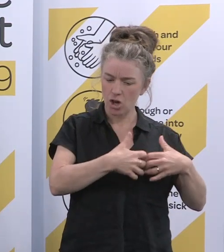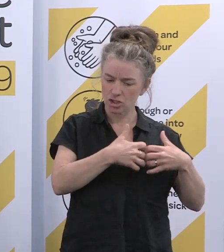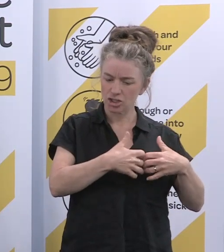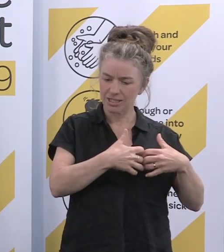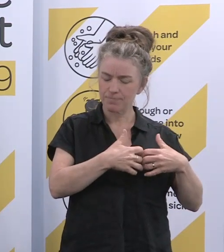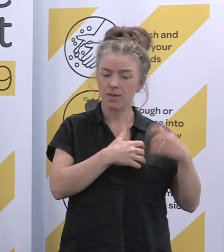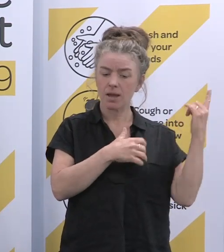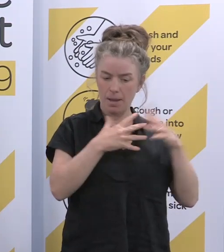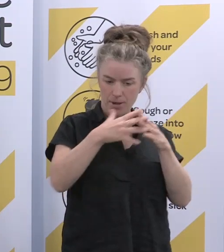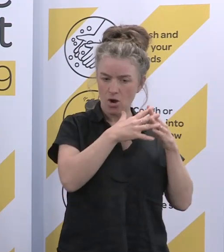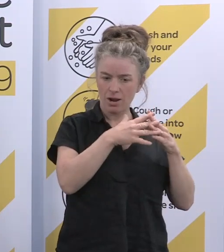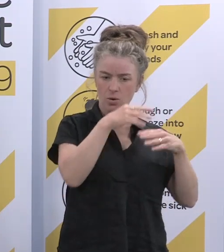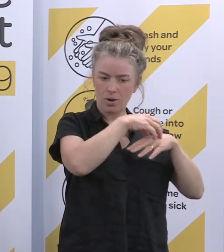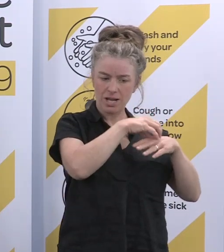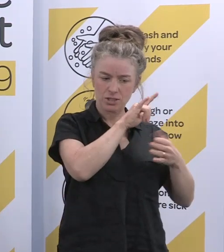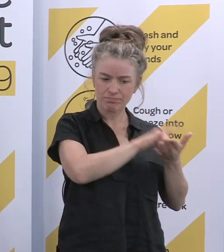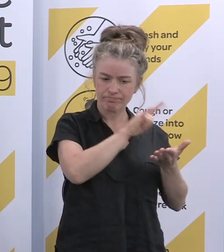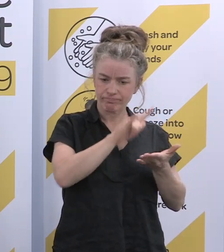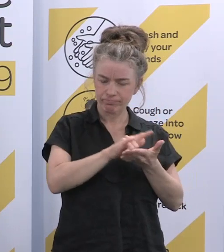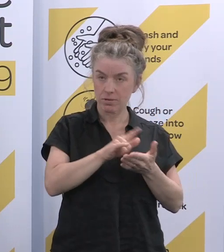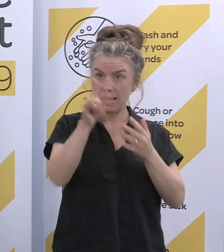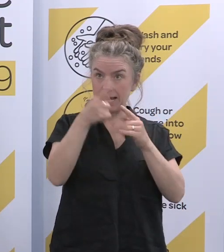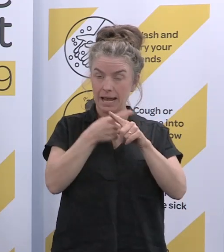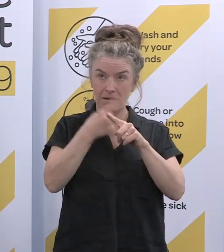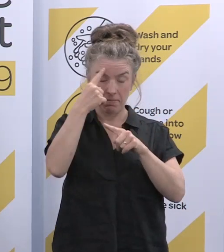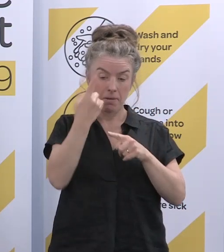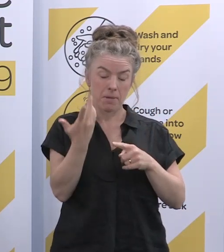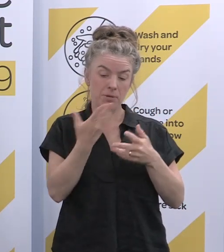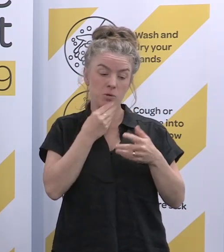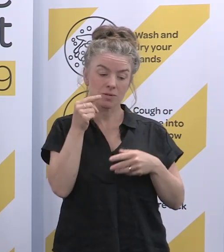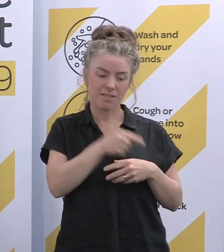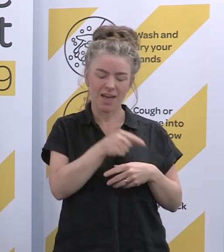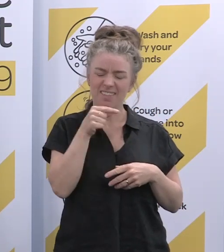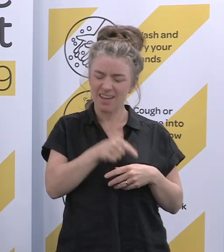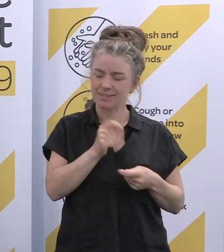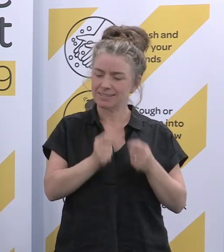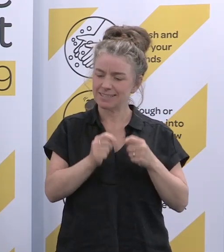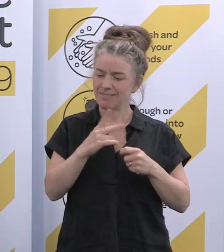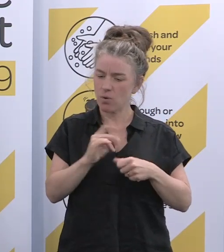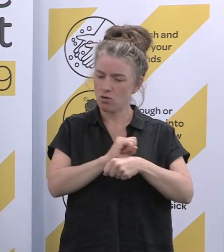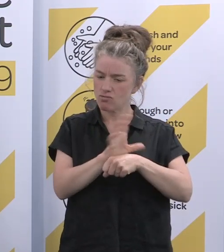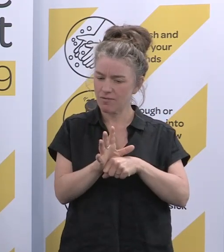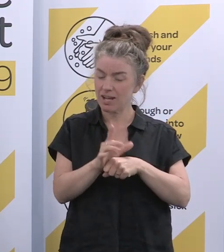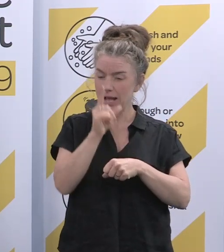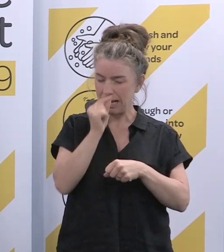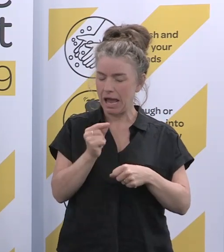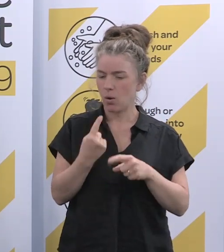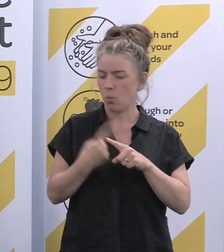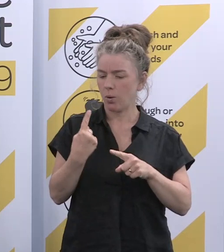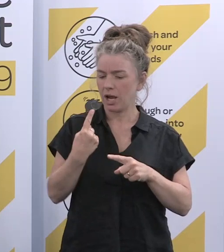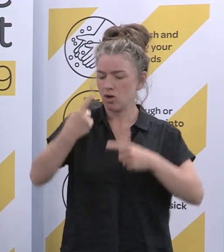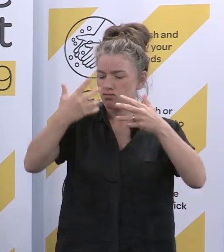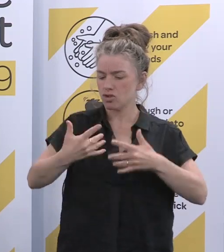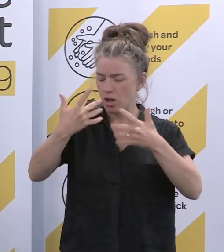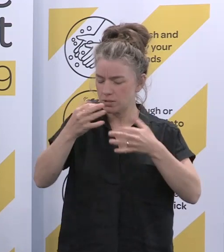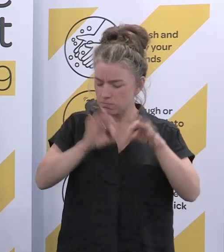and the FDA and increasingly being looked at by the NHS in the UK to test for COVID. It says that it can deliver results in 50 minutes. Is